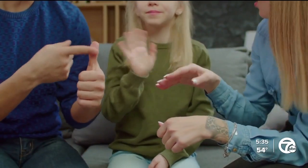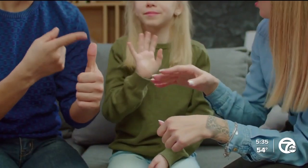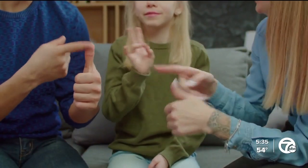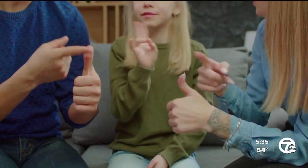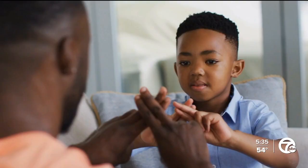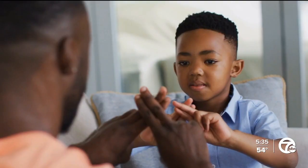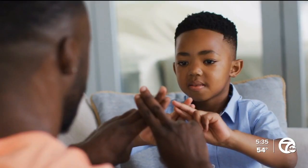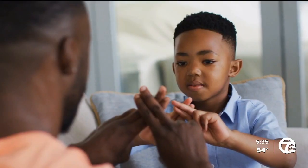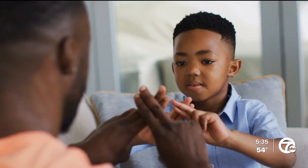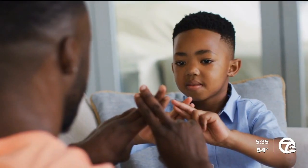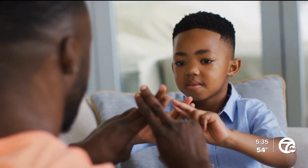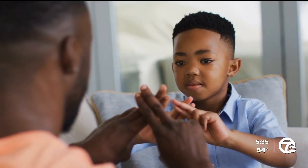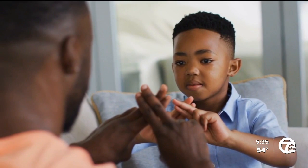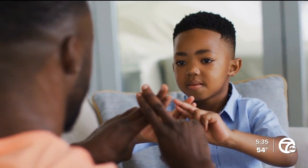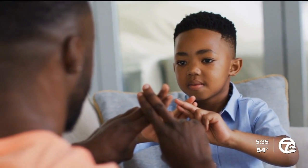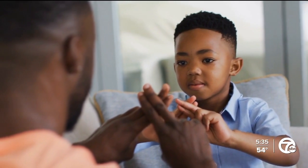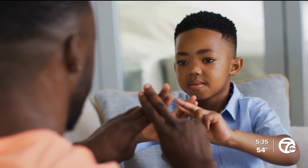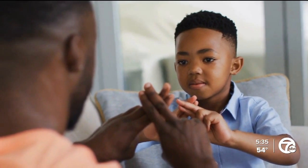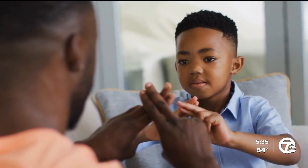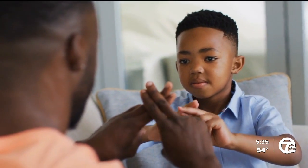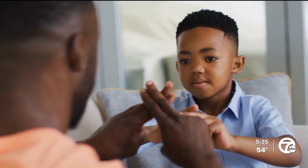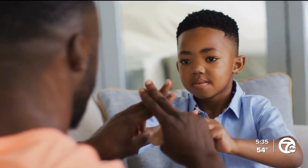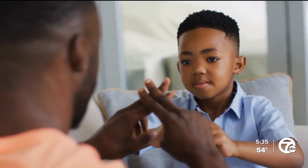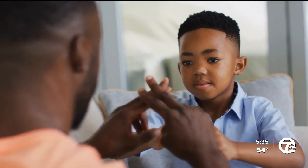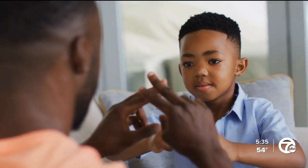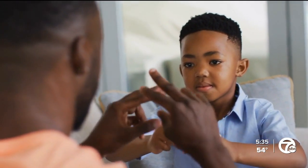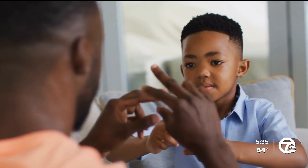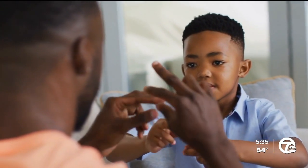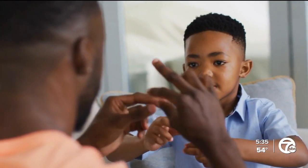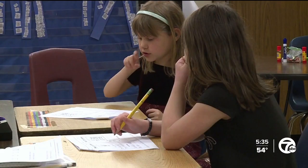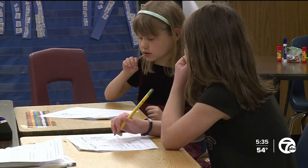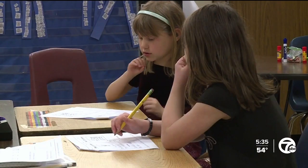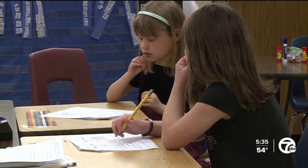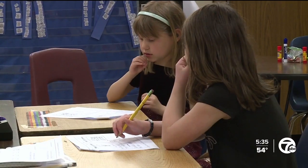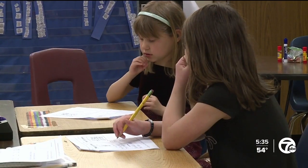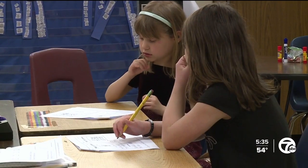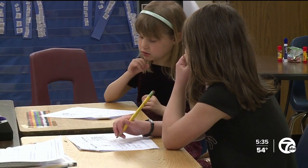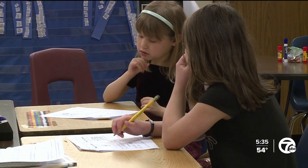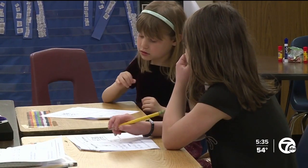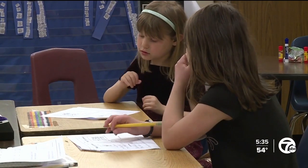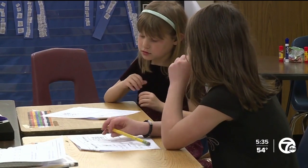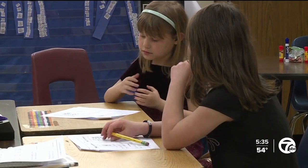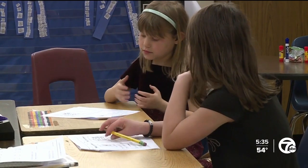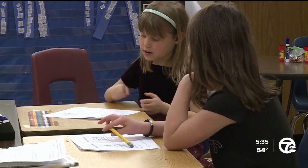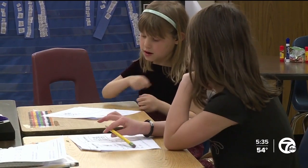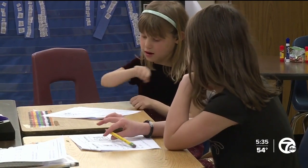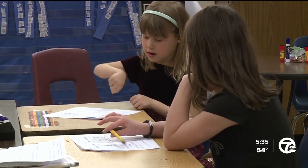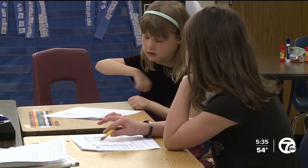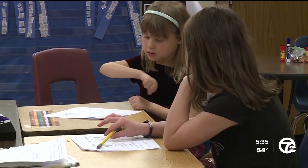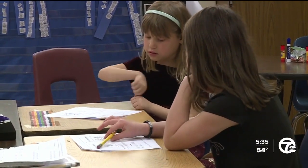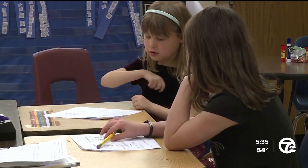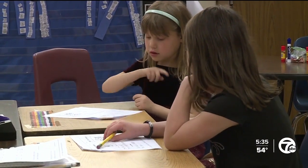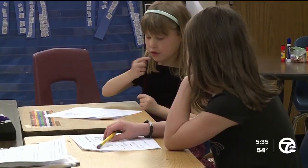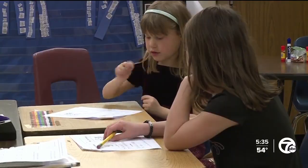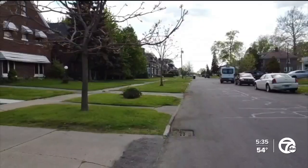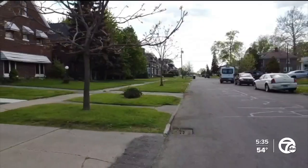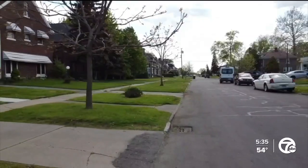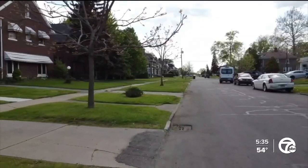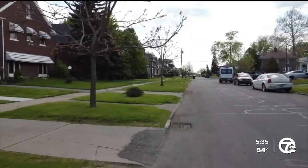hearing children who acquire sign language at a young age perform better academically and socially. But many